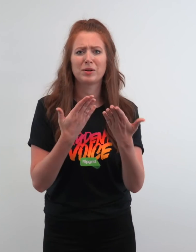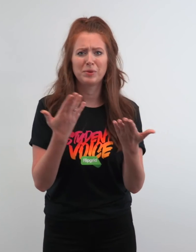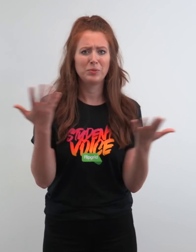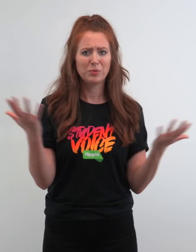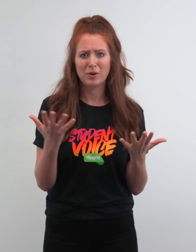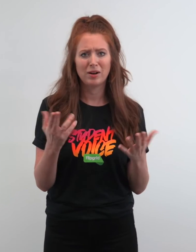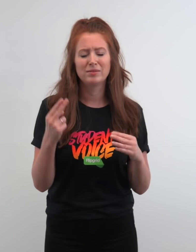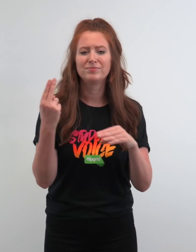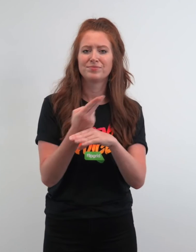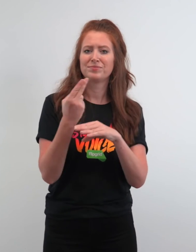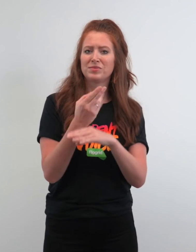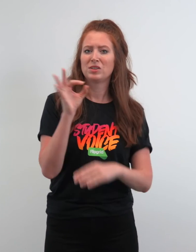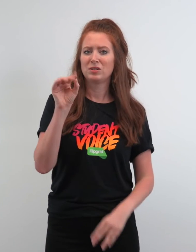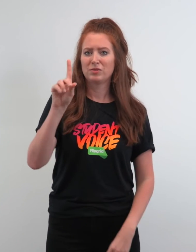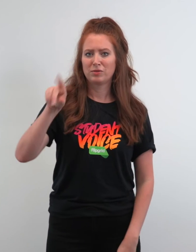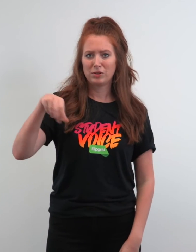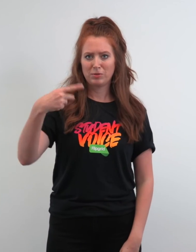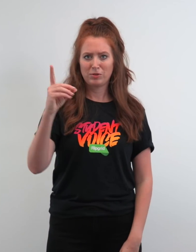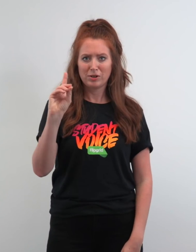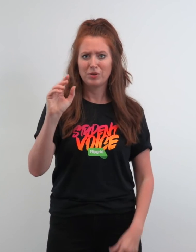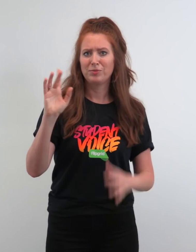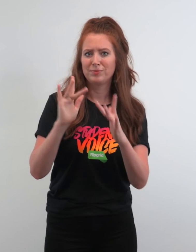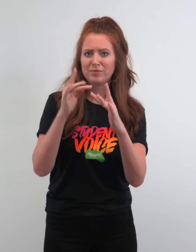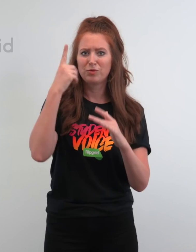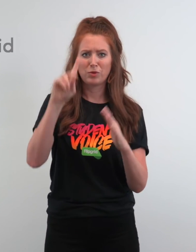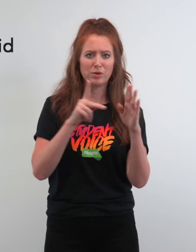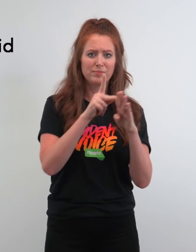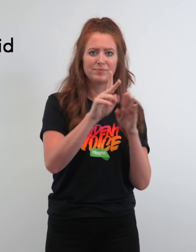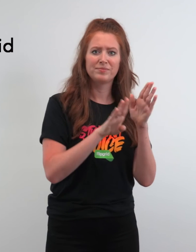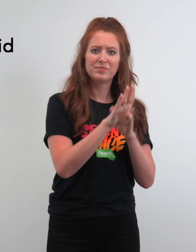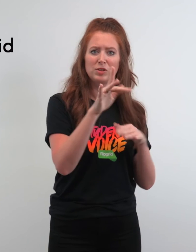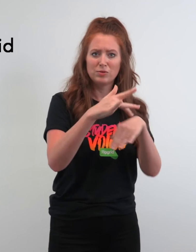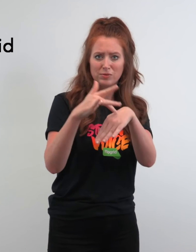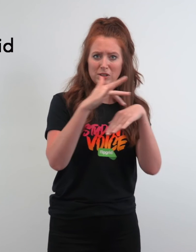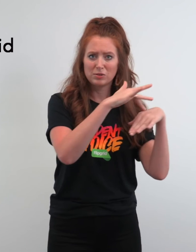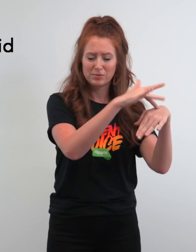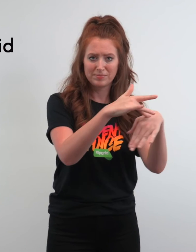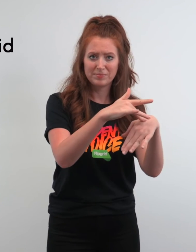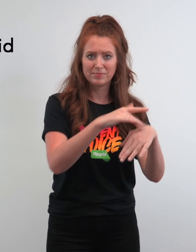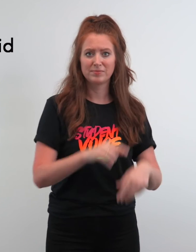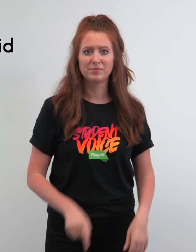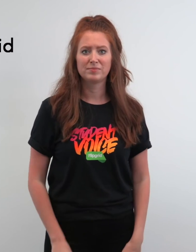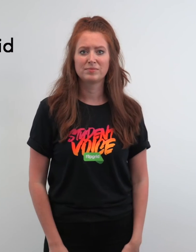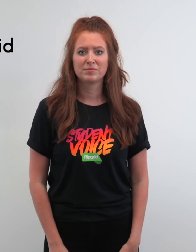I recommend using the Flipgrid website for professional development resources.